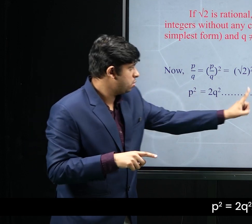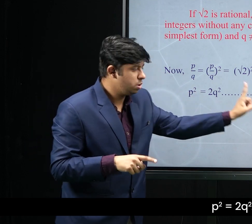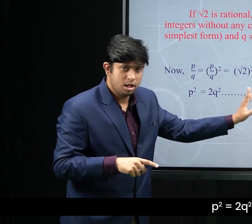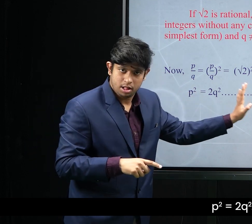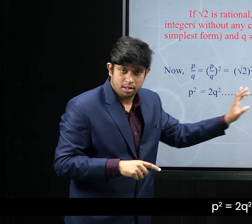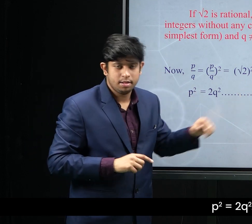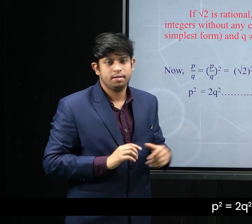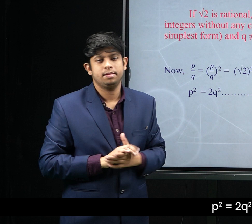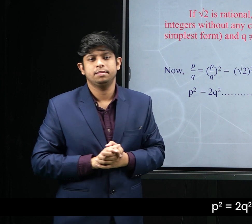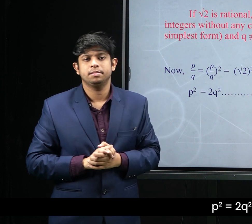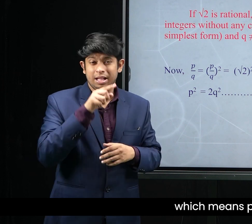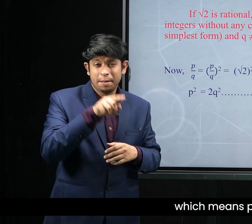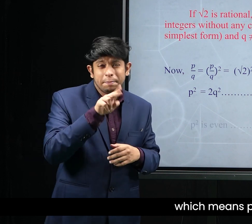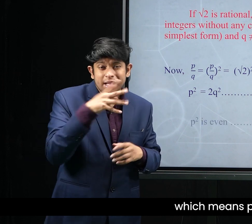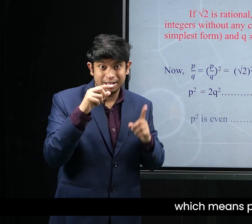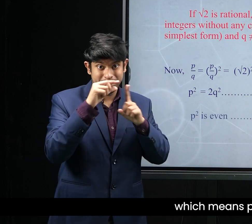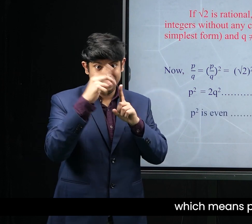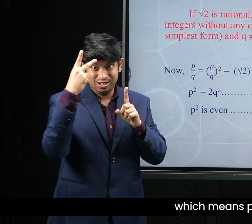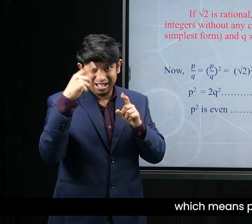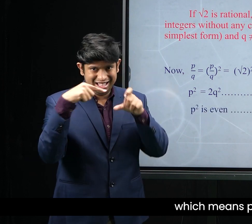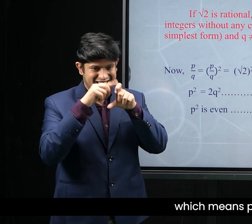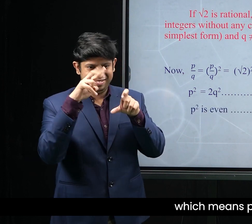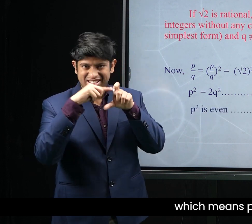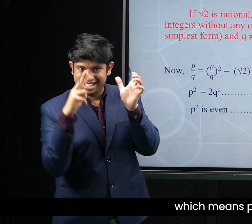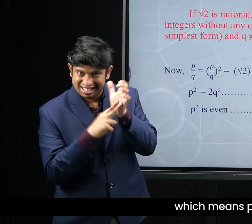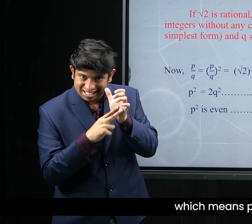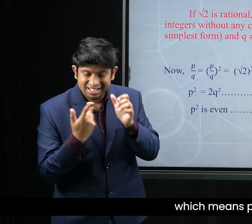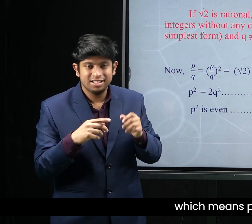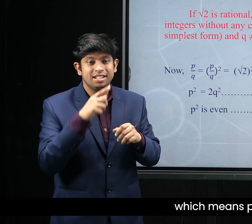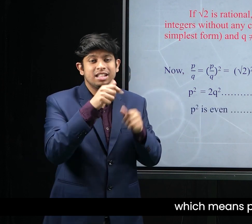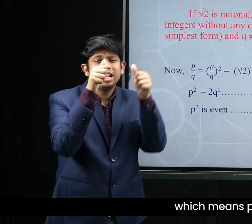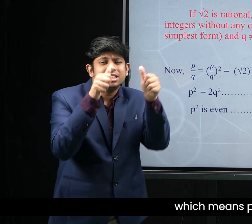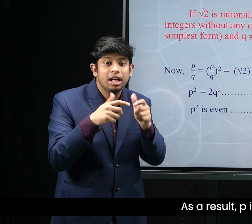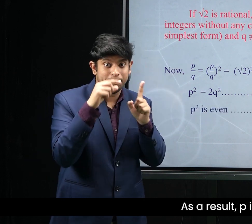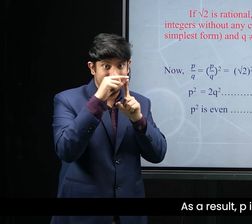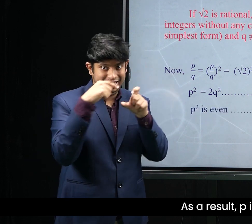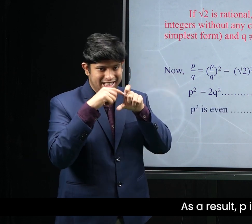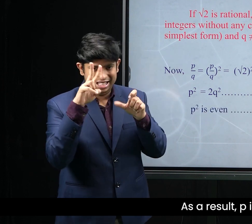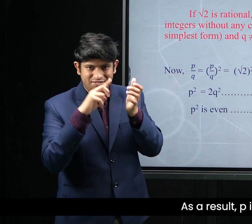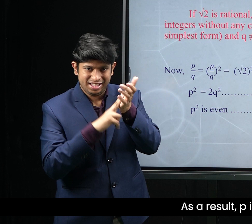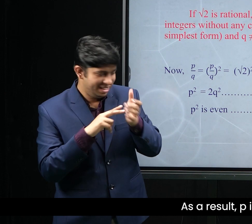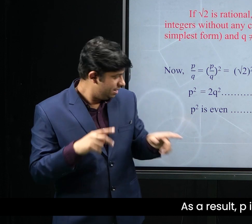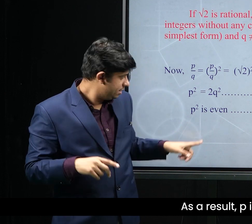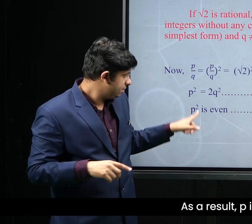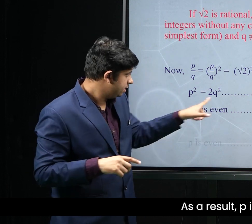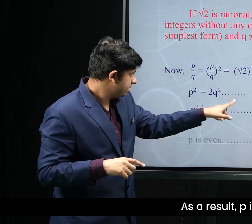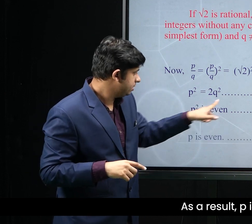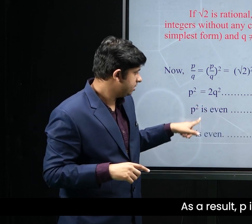as equation 1, which means p square is even as equation 2. As a result, p is even as equation